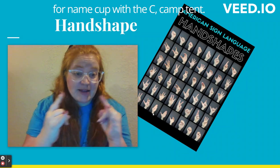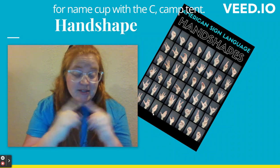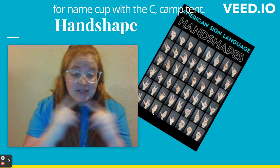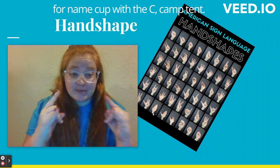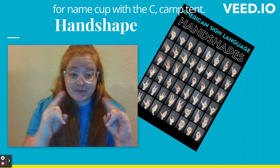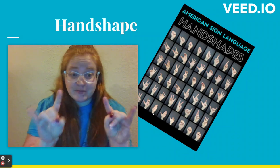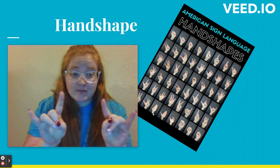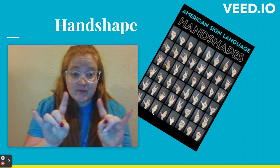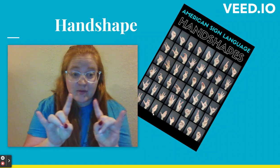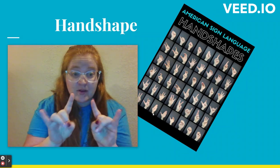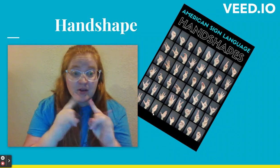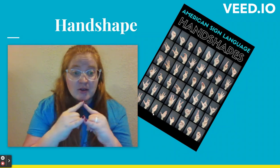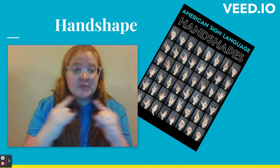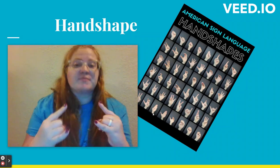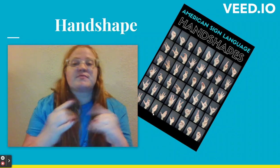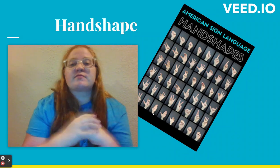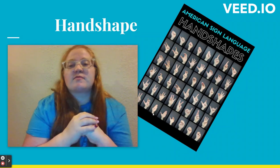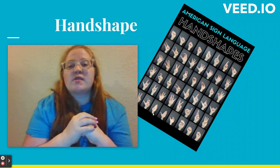camp tent.